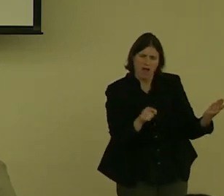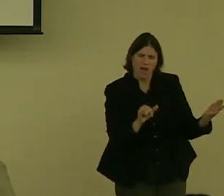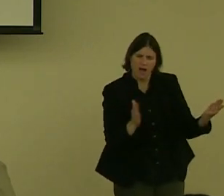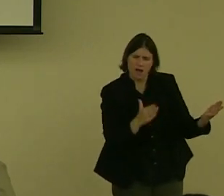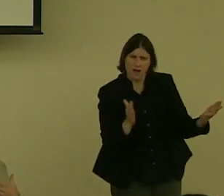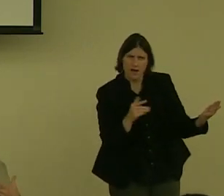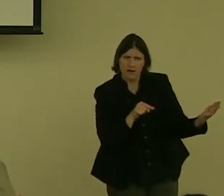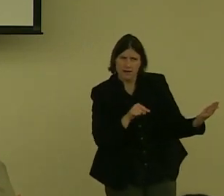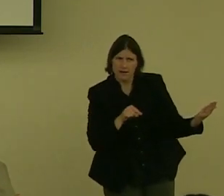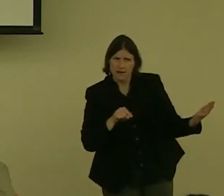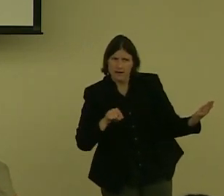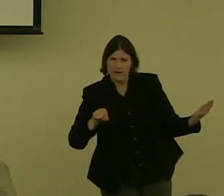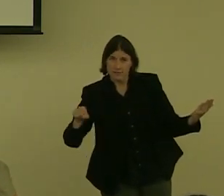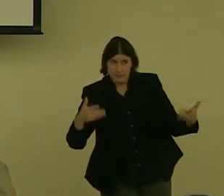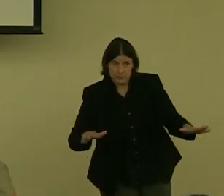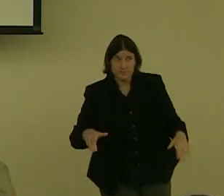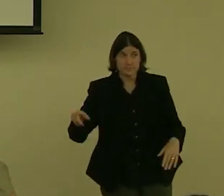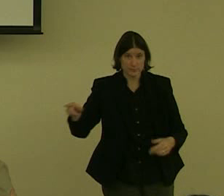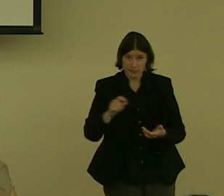I'm like, wow, that's some pressure.